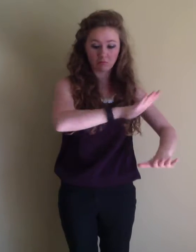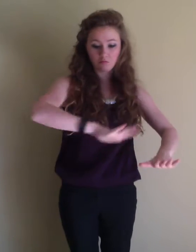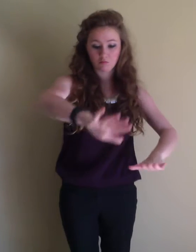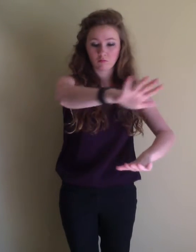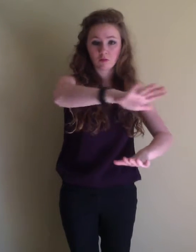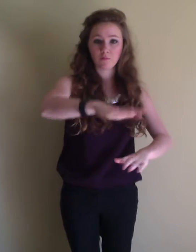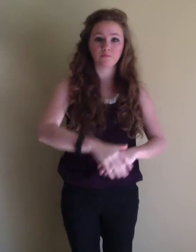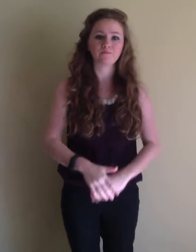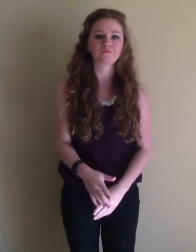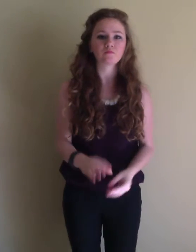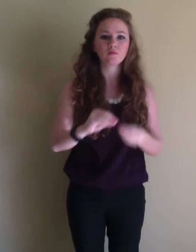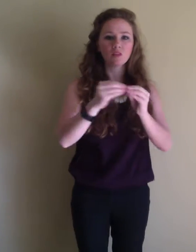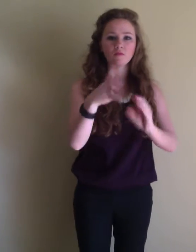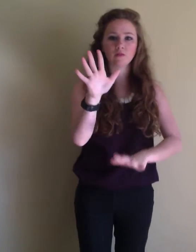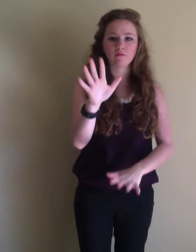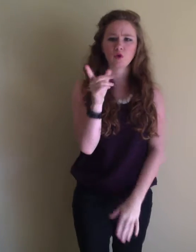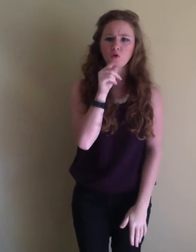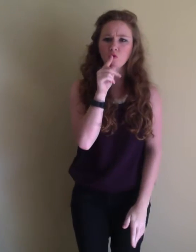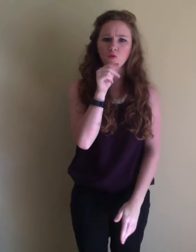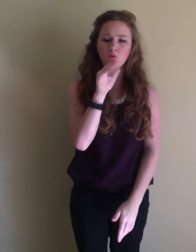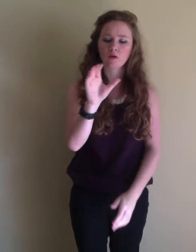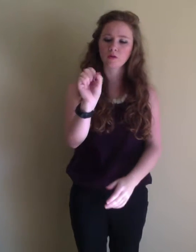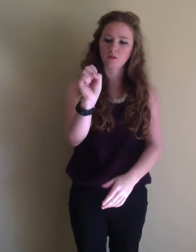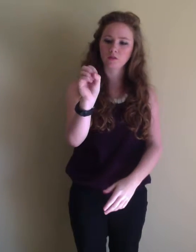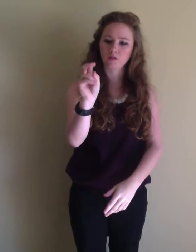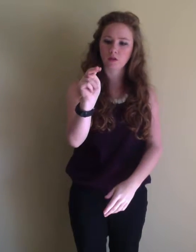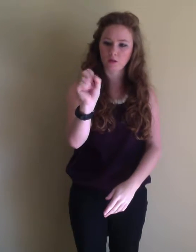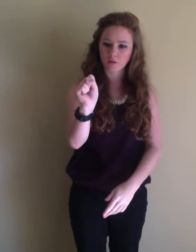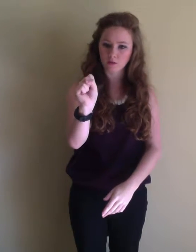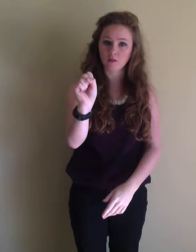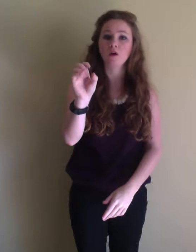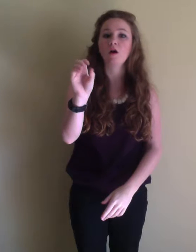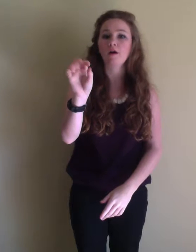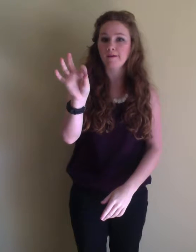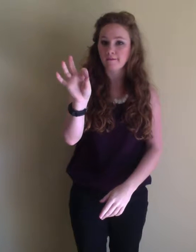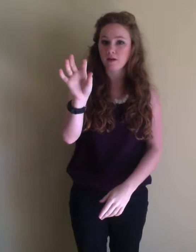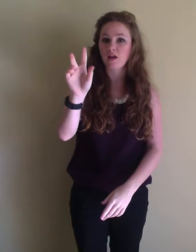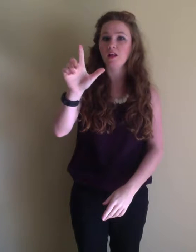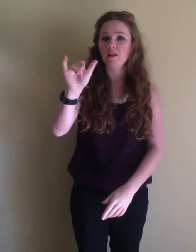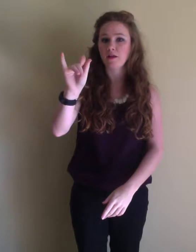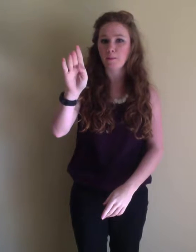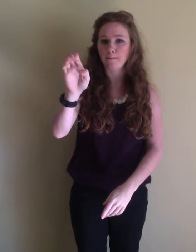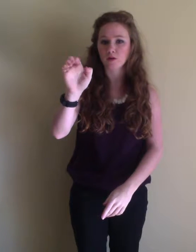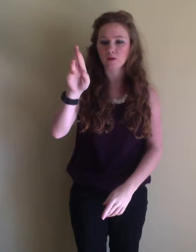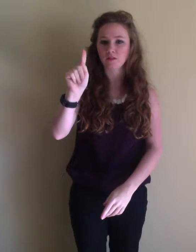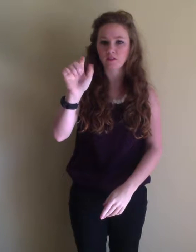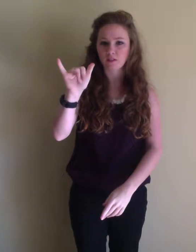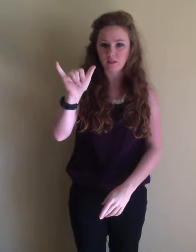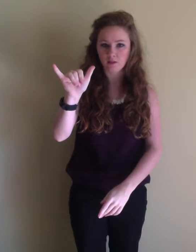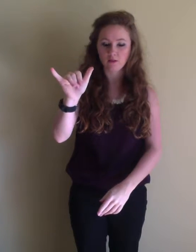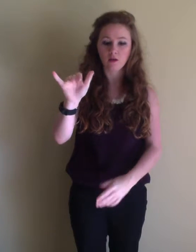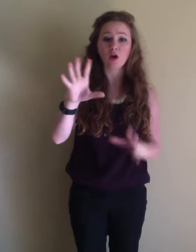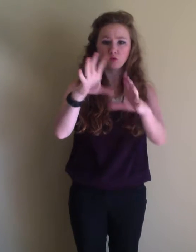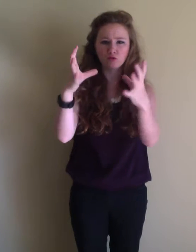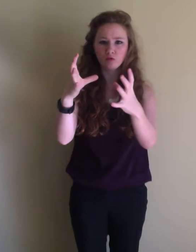Sons of Liberty? A group of patriots, so a group very opposed to the British king. We would call them radicals today, right? I mean, these were the people